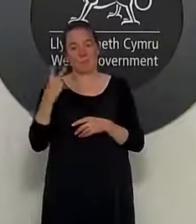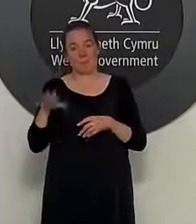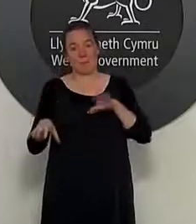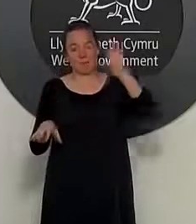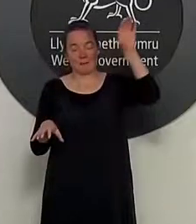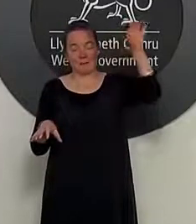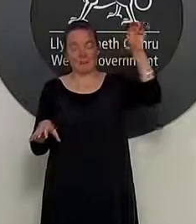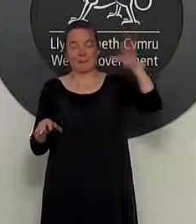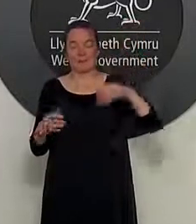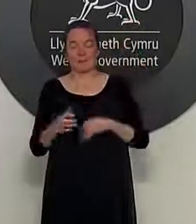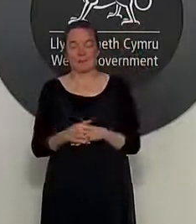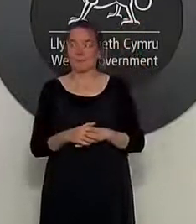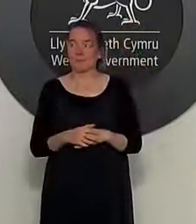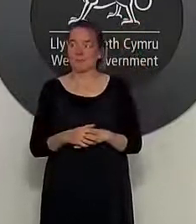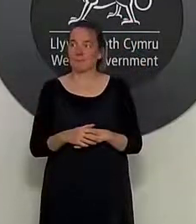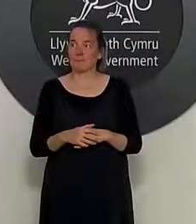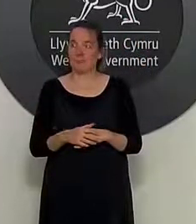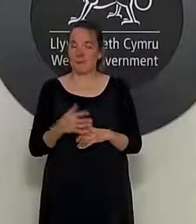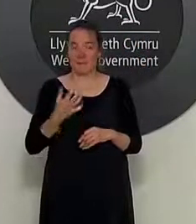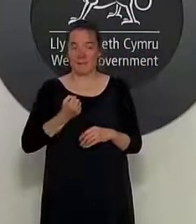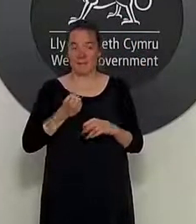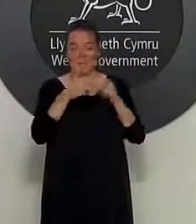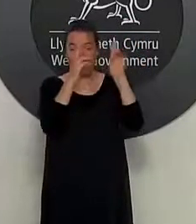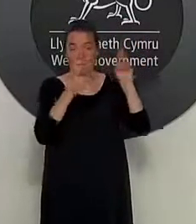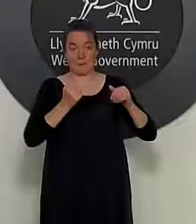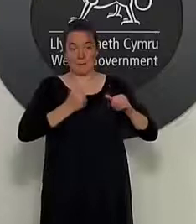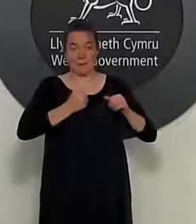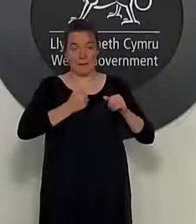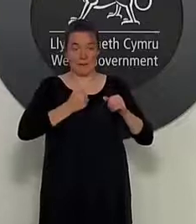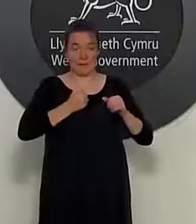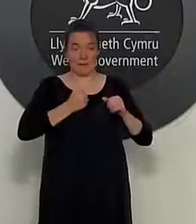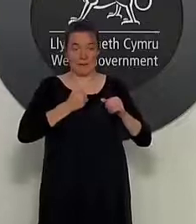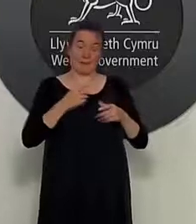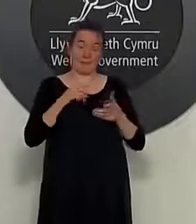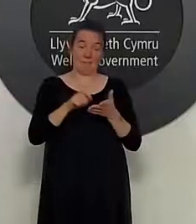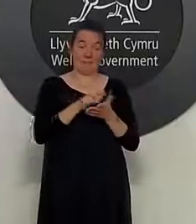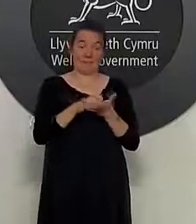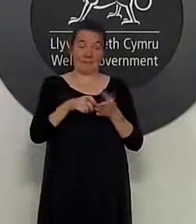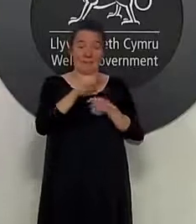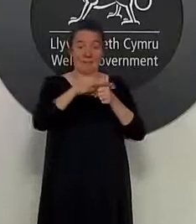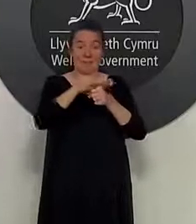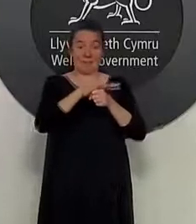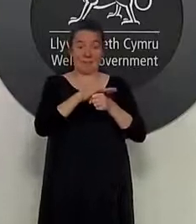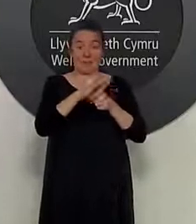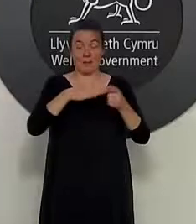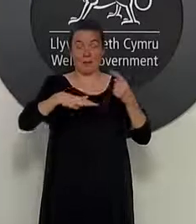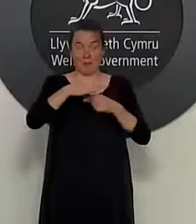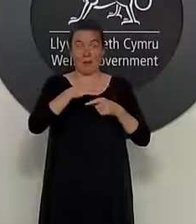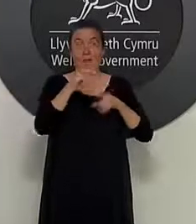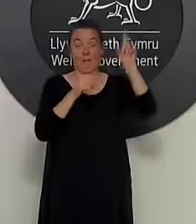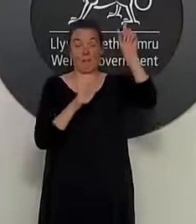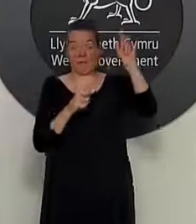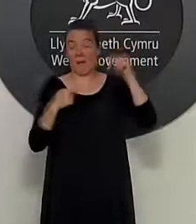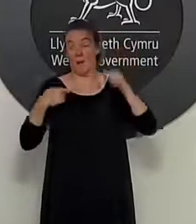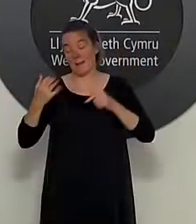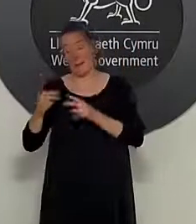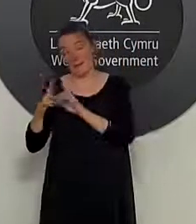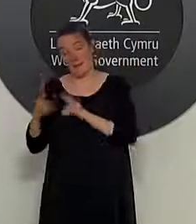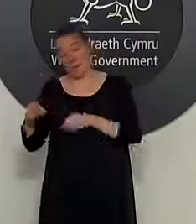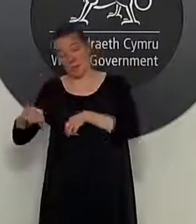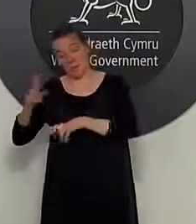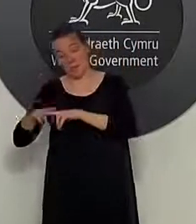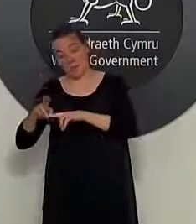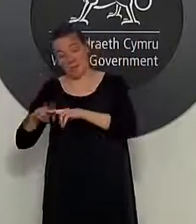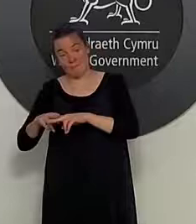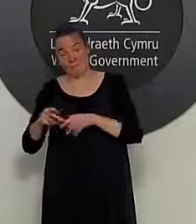have a house in my constituency, and I also have a house here in Cardiff.